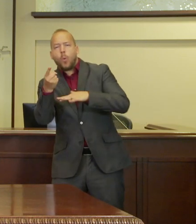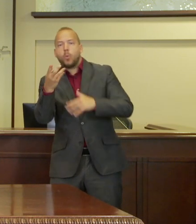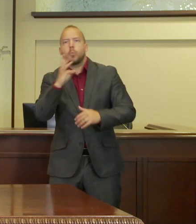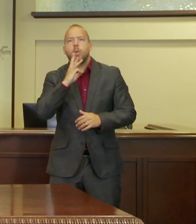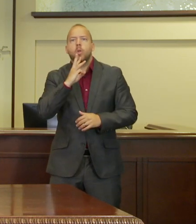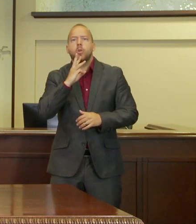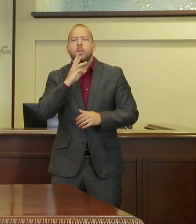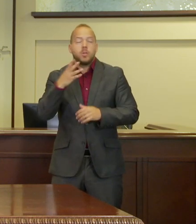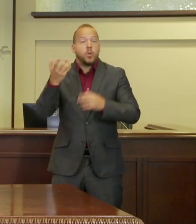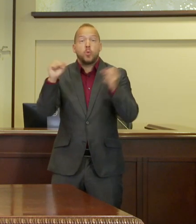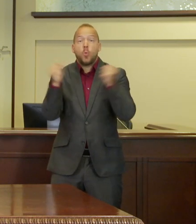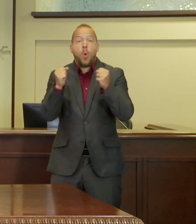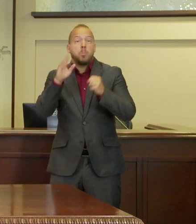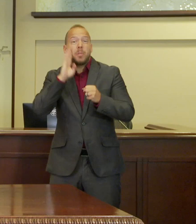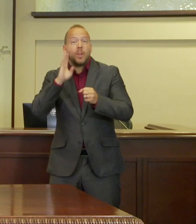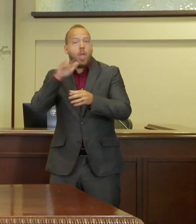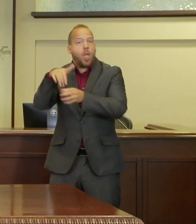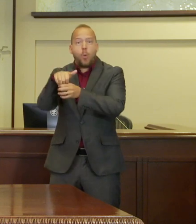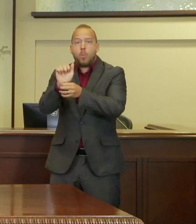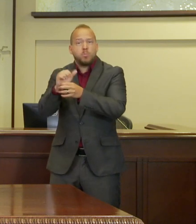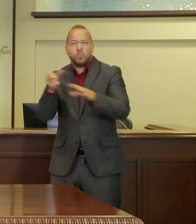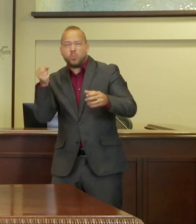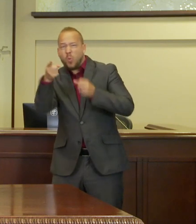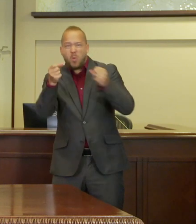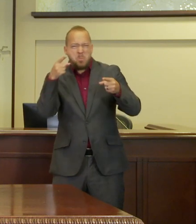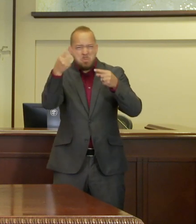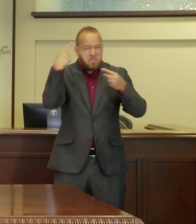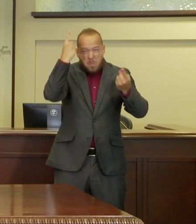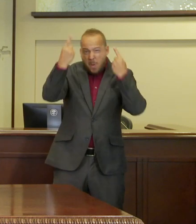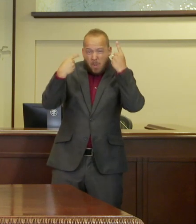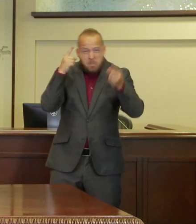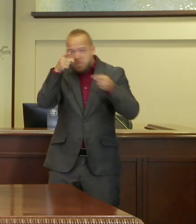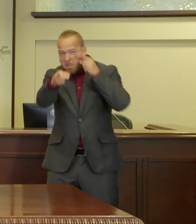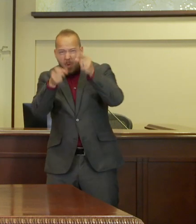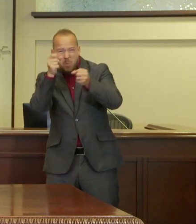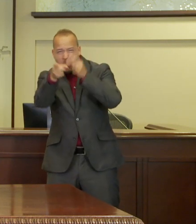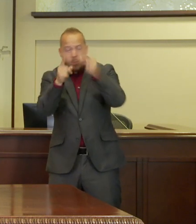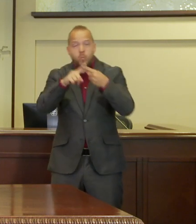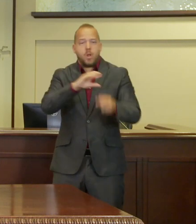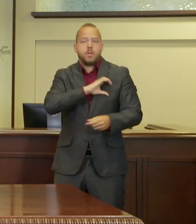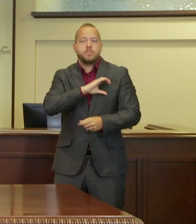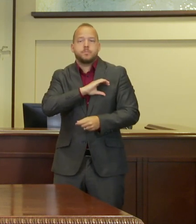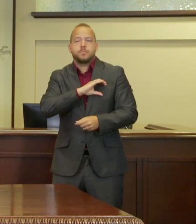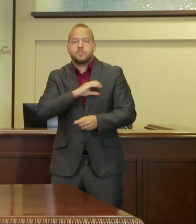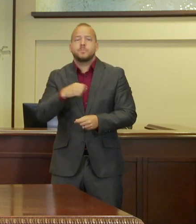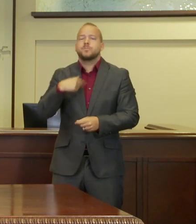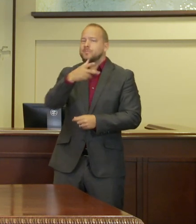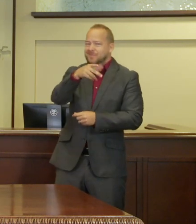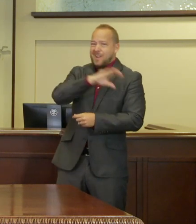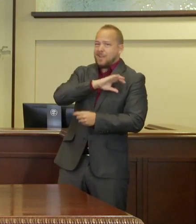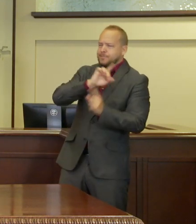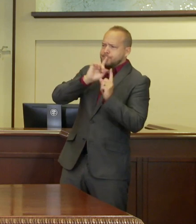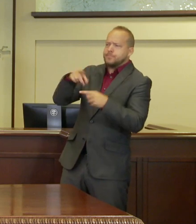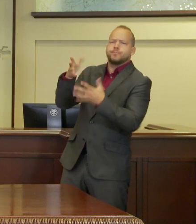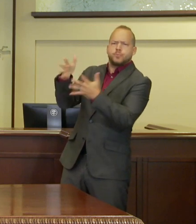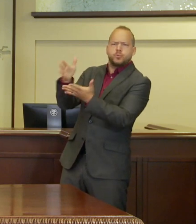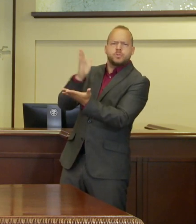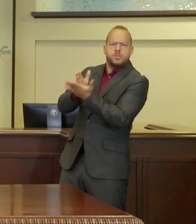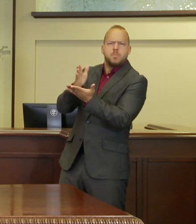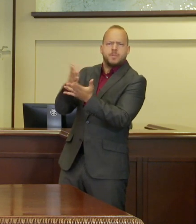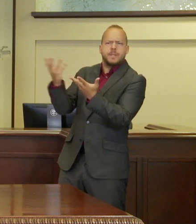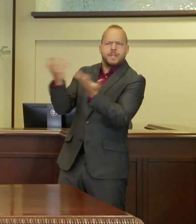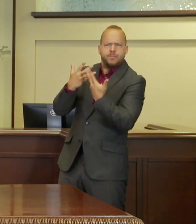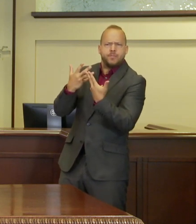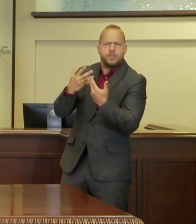and other projectiles at the officers, but we were able to get them to stop by communicating with the crowd that we wanted them to stop doing